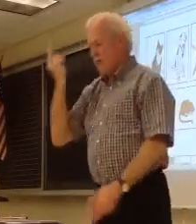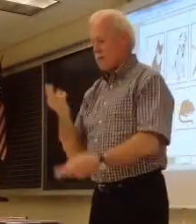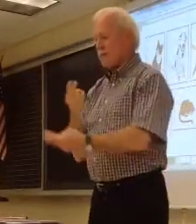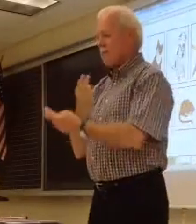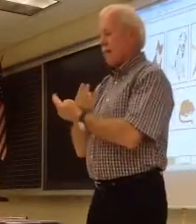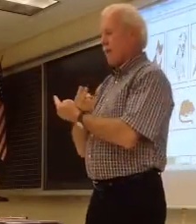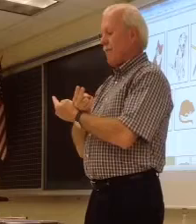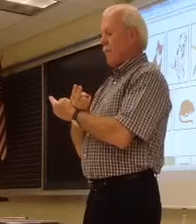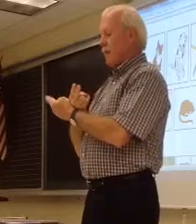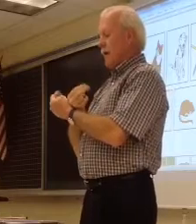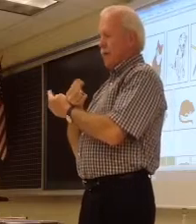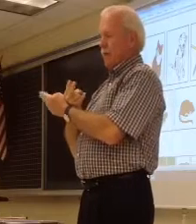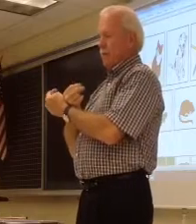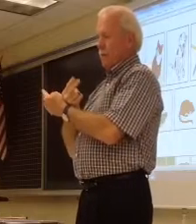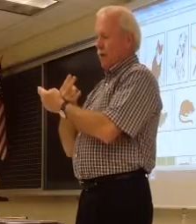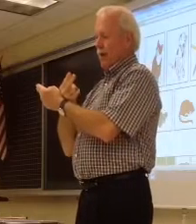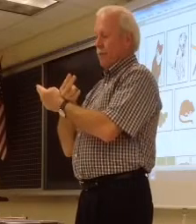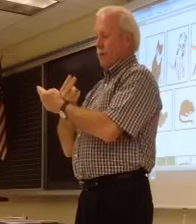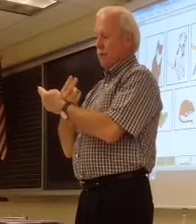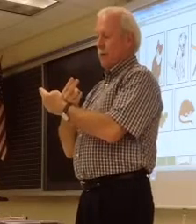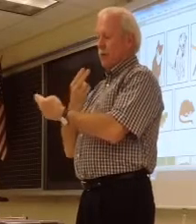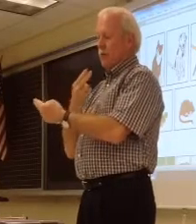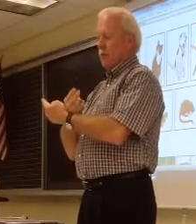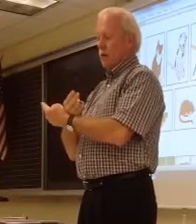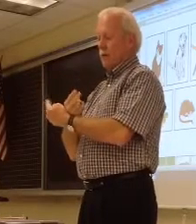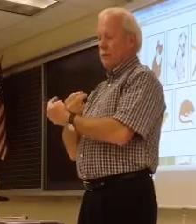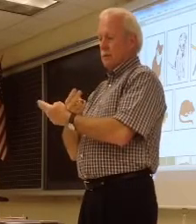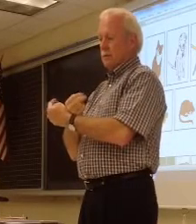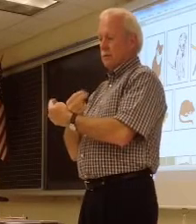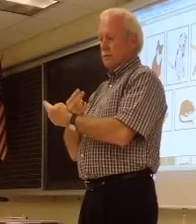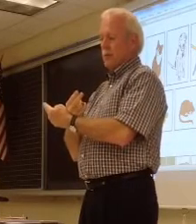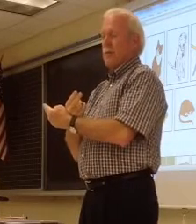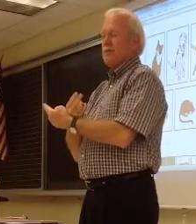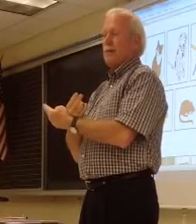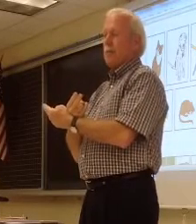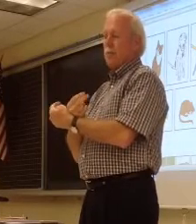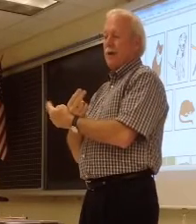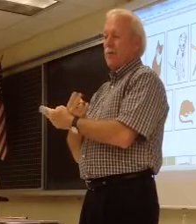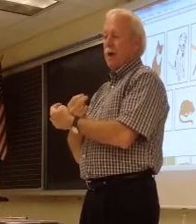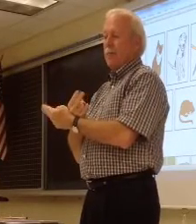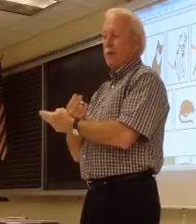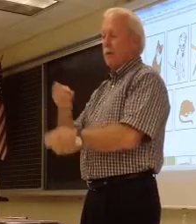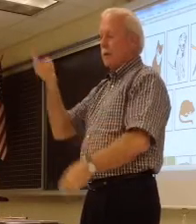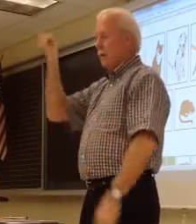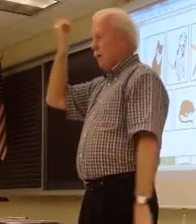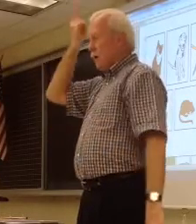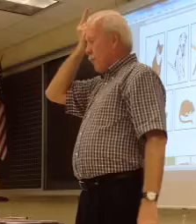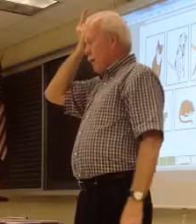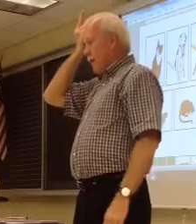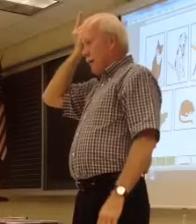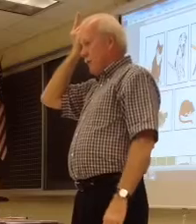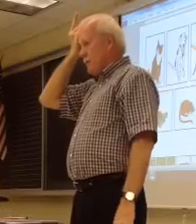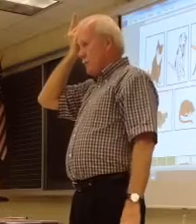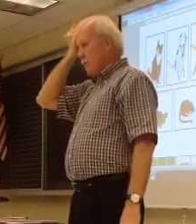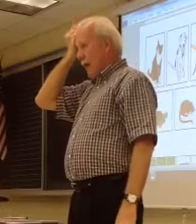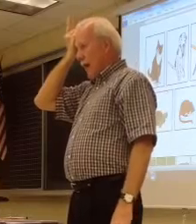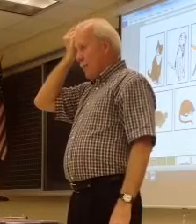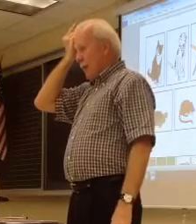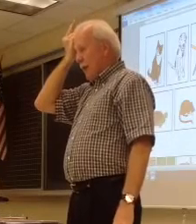This is a sign very common for a rabbit. I don't know why this is. Maybe this is like a pet rabbit. But the ears is a rabbit.